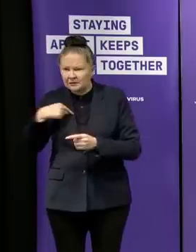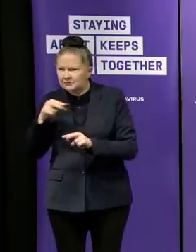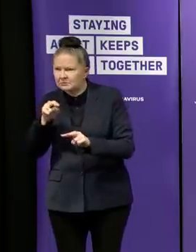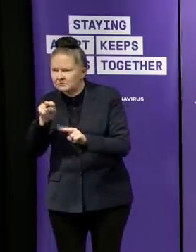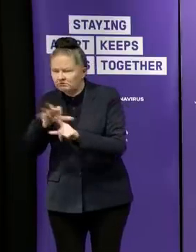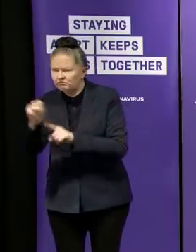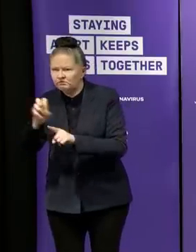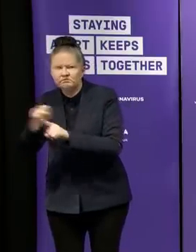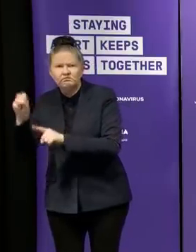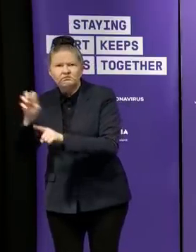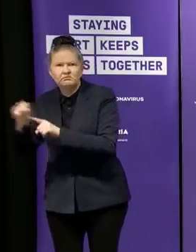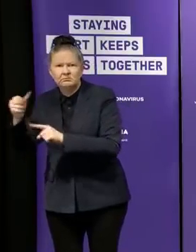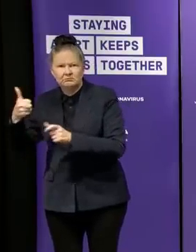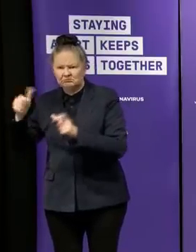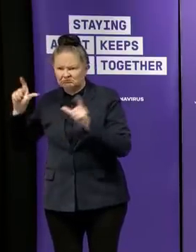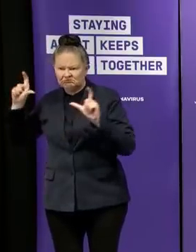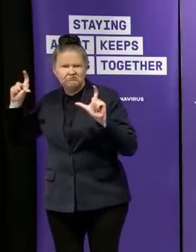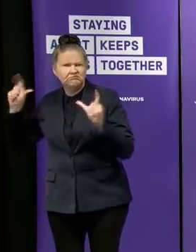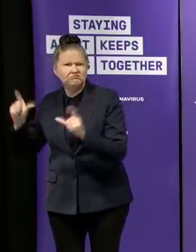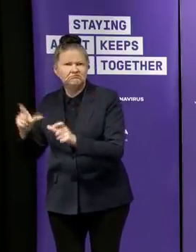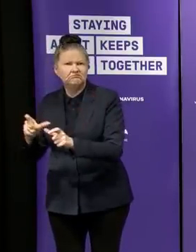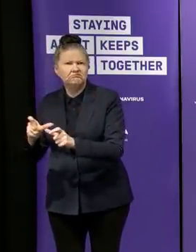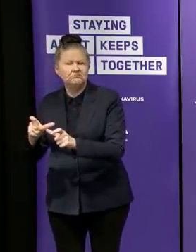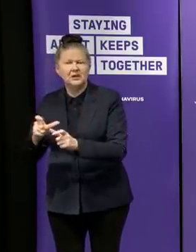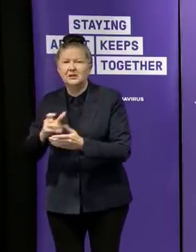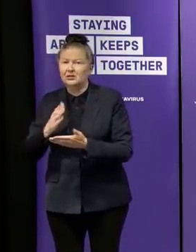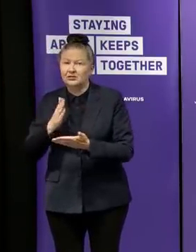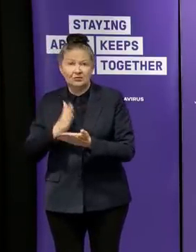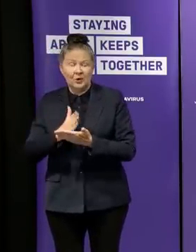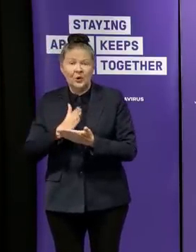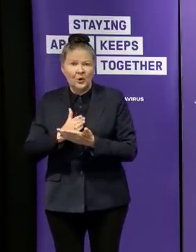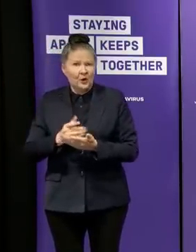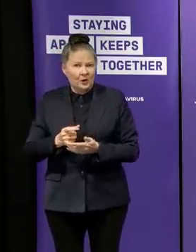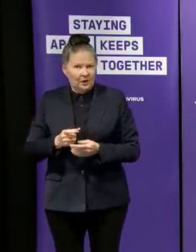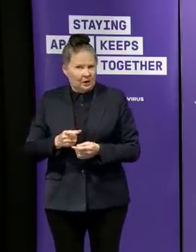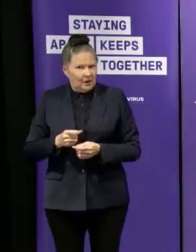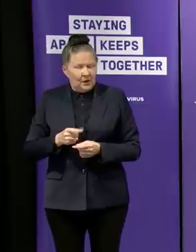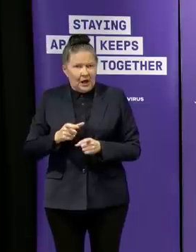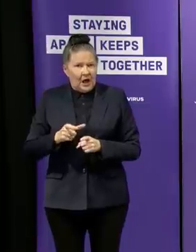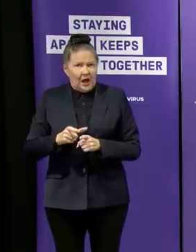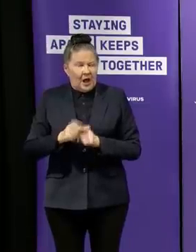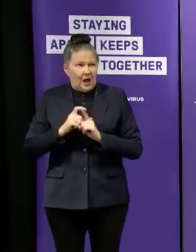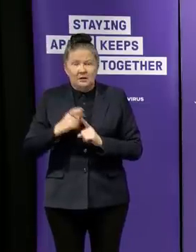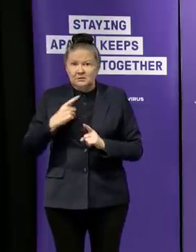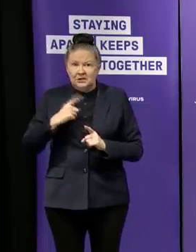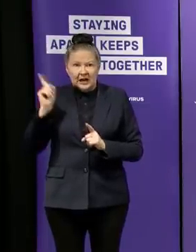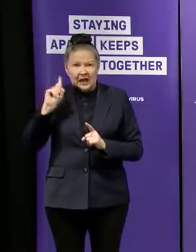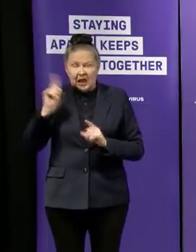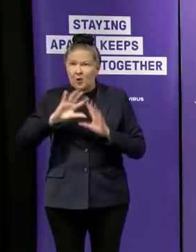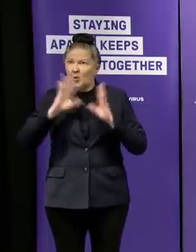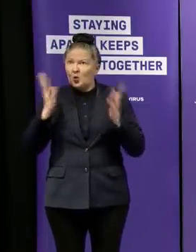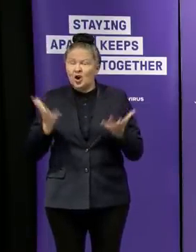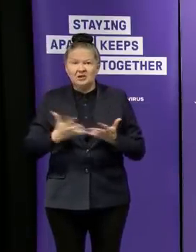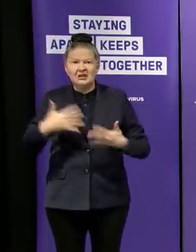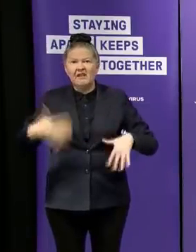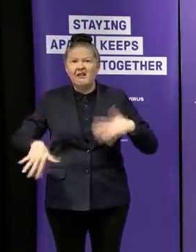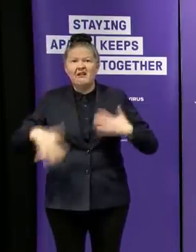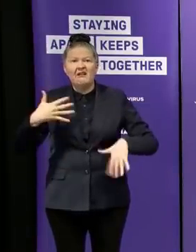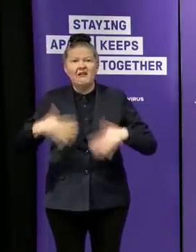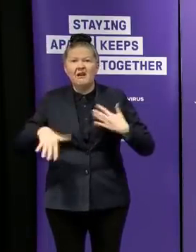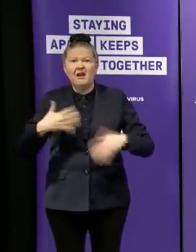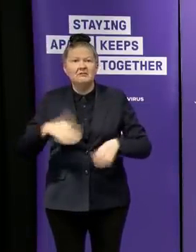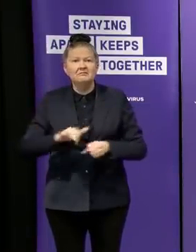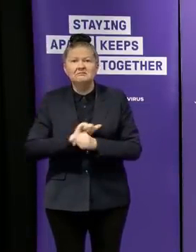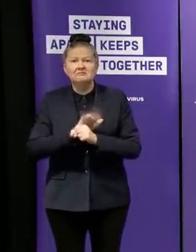can respond to this incredibly challenging global pandemic. Victorians have